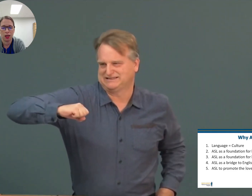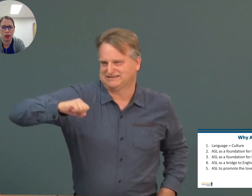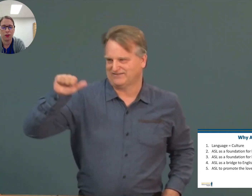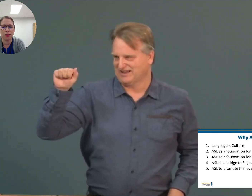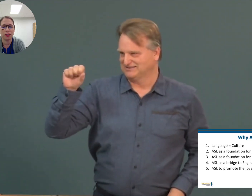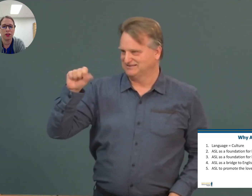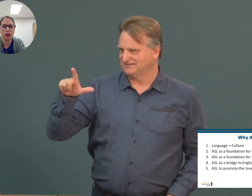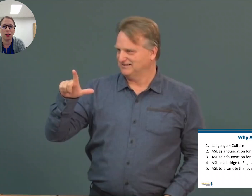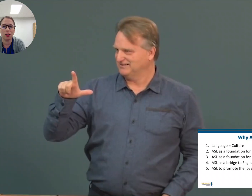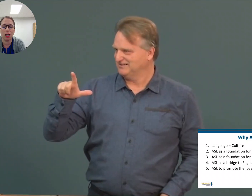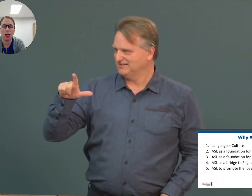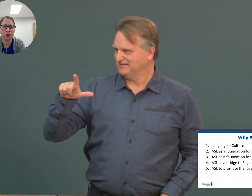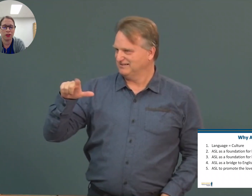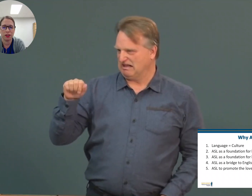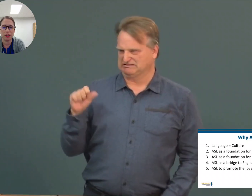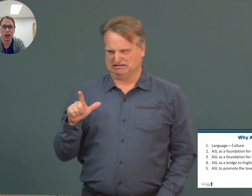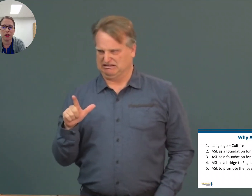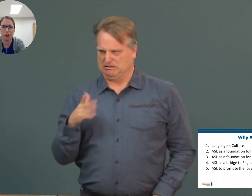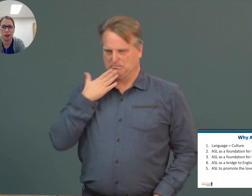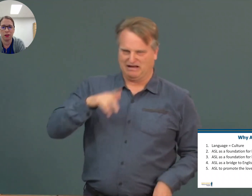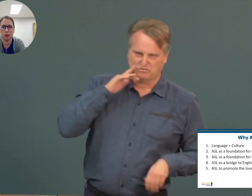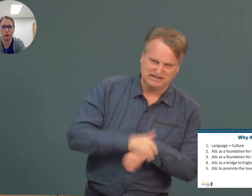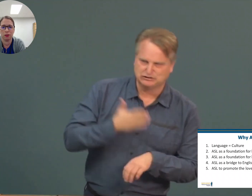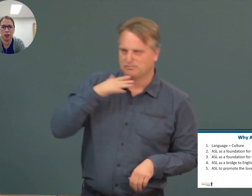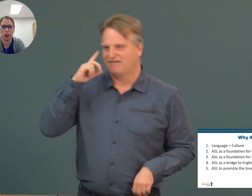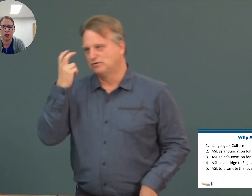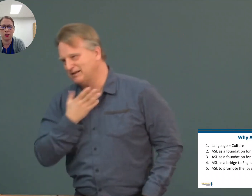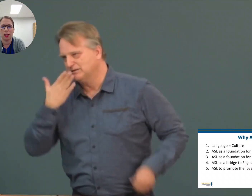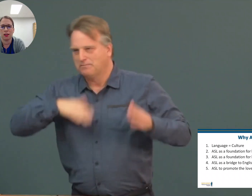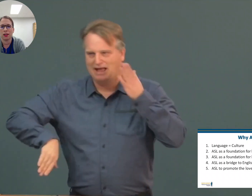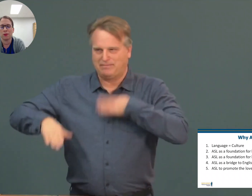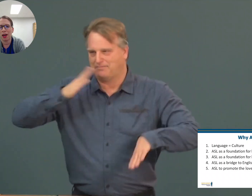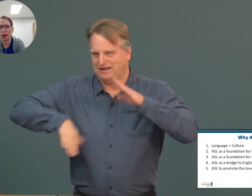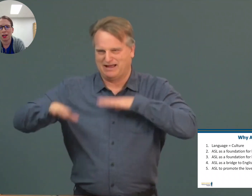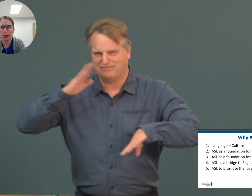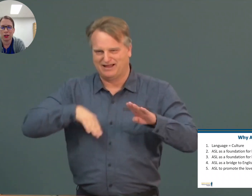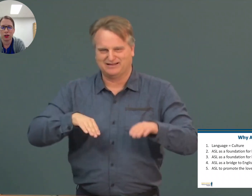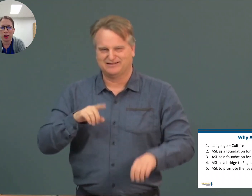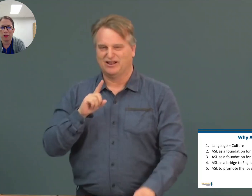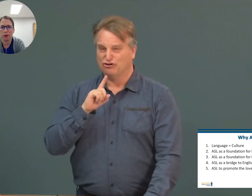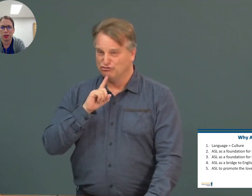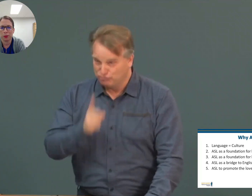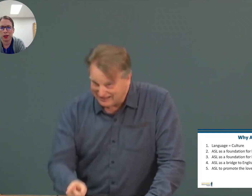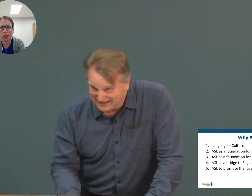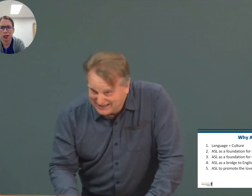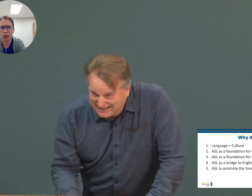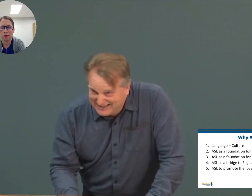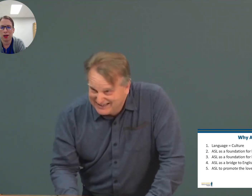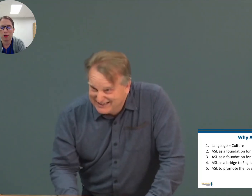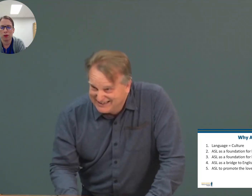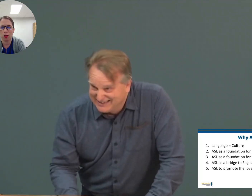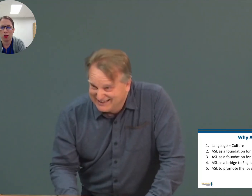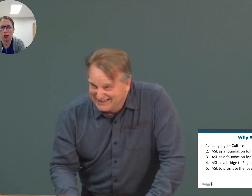And there's still a lot of resistance to ASL, that it's bad English or it's bad for lip reading, bad overall.